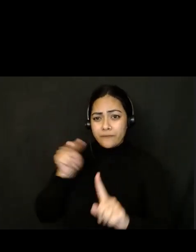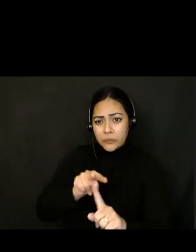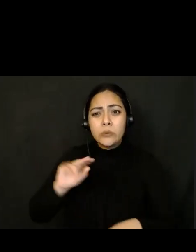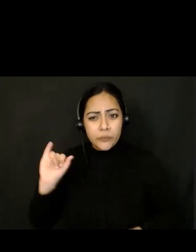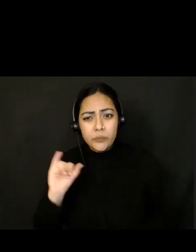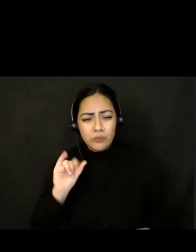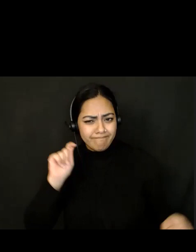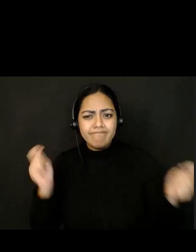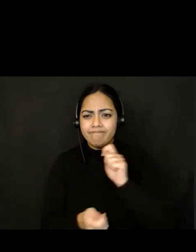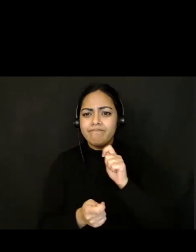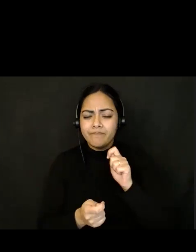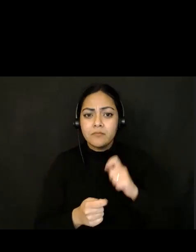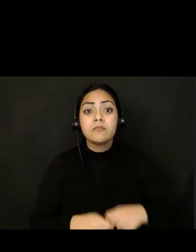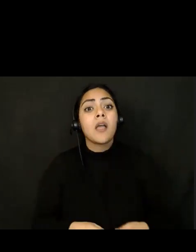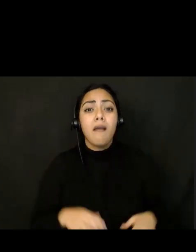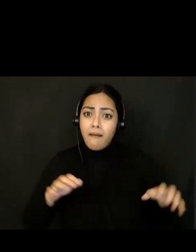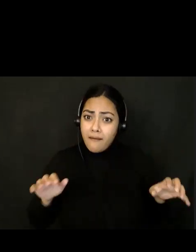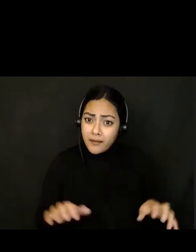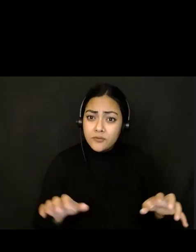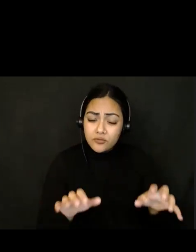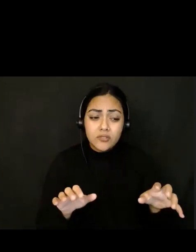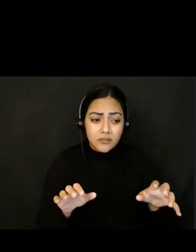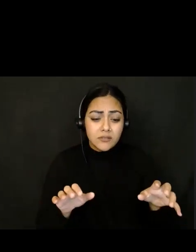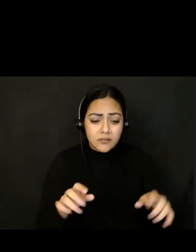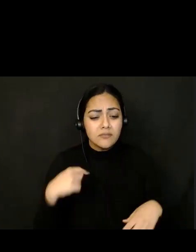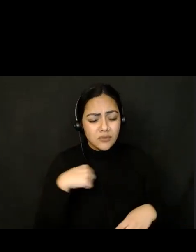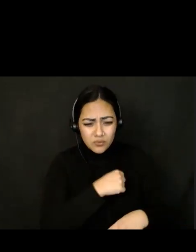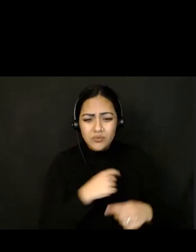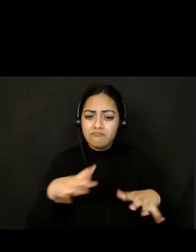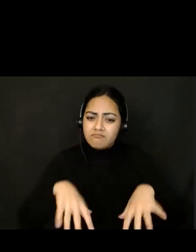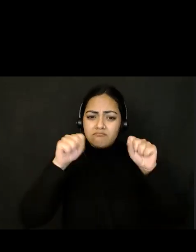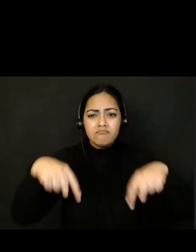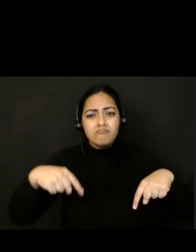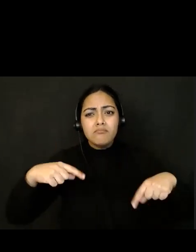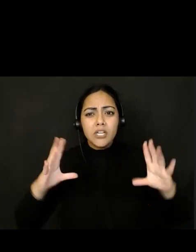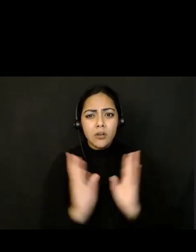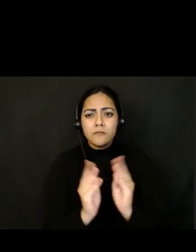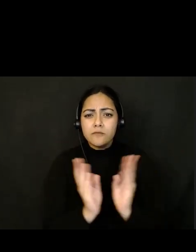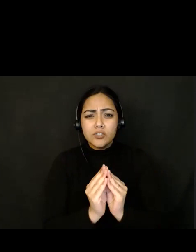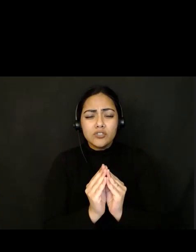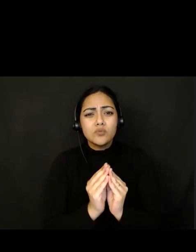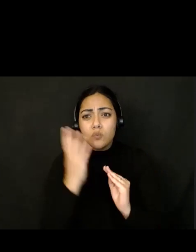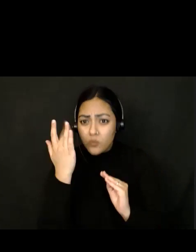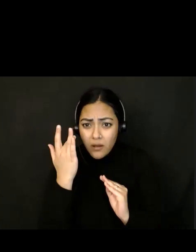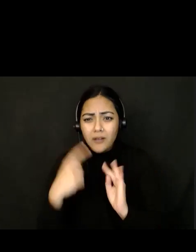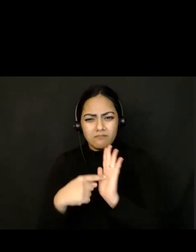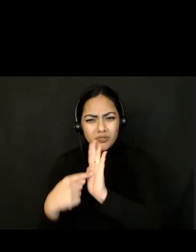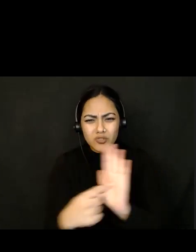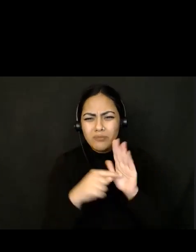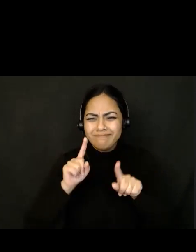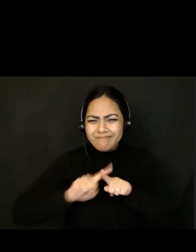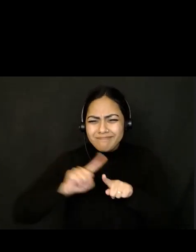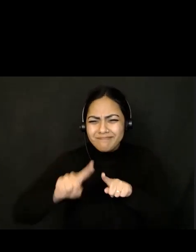actions? We also wanted to do this conference to showcase different ways intersectionality can